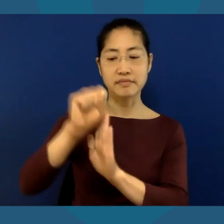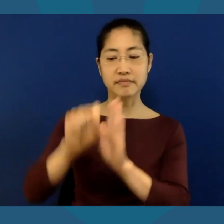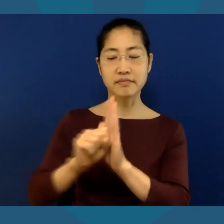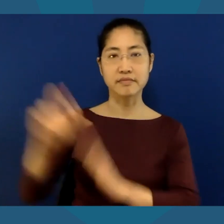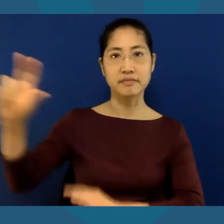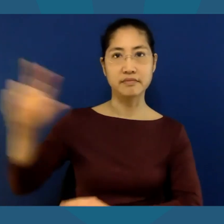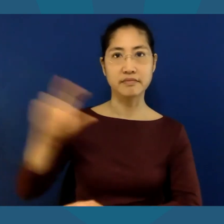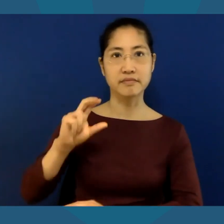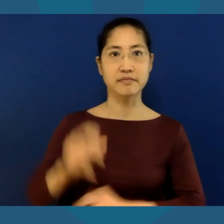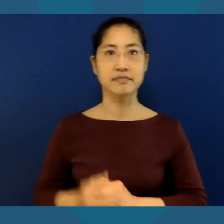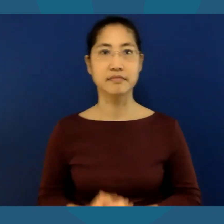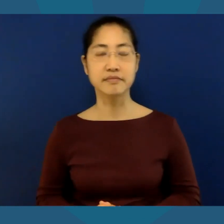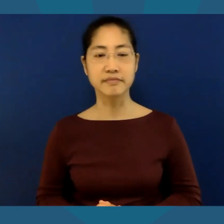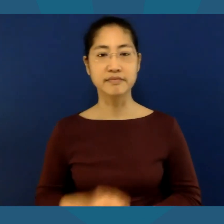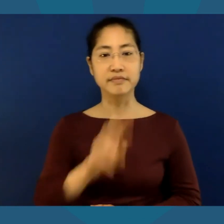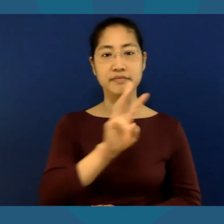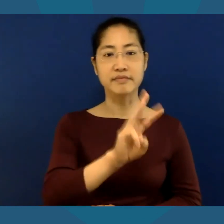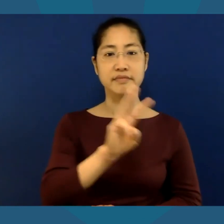Campaign funding, participating.